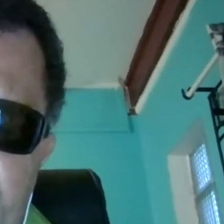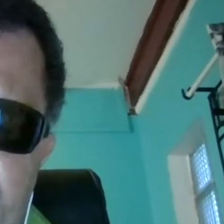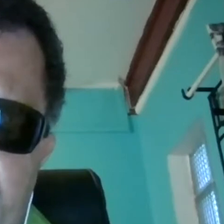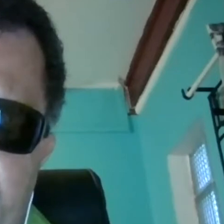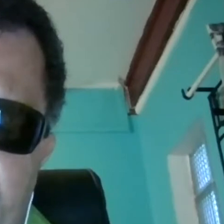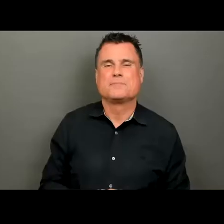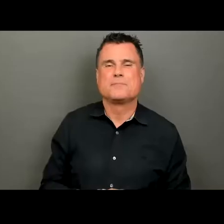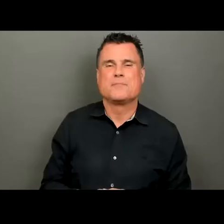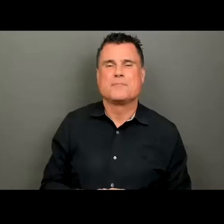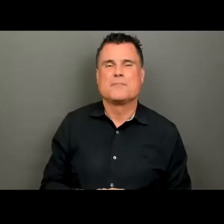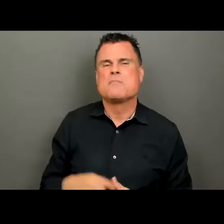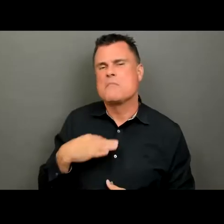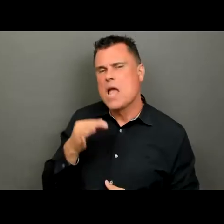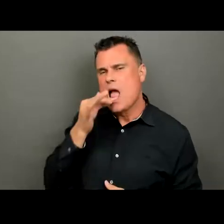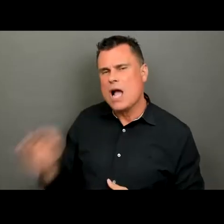Ms. Mihoko